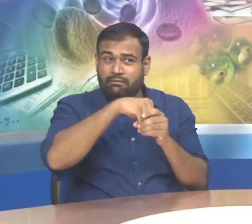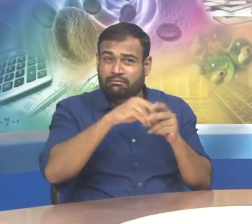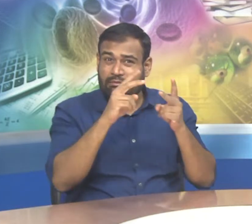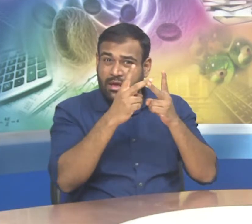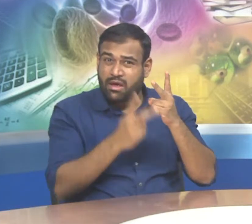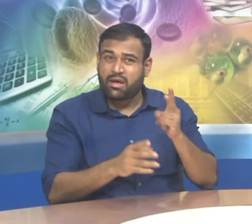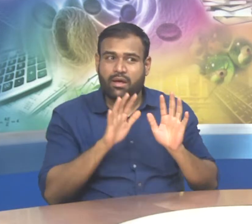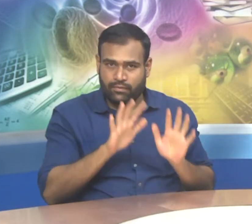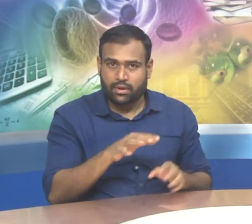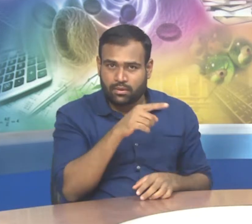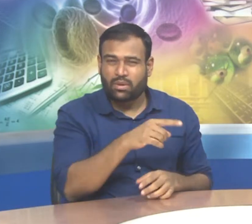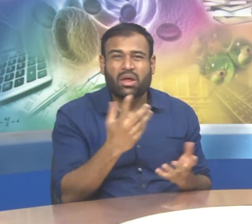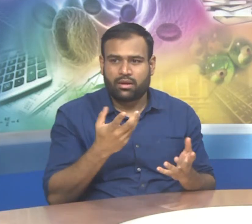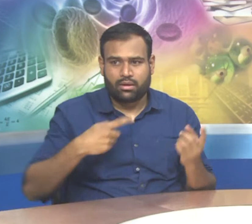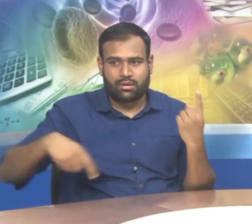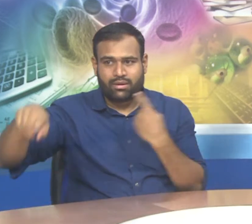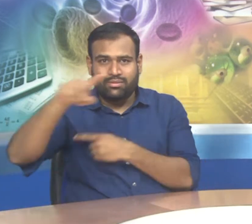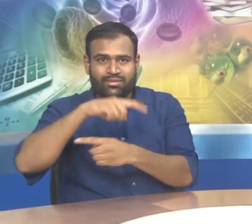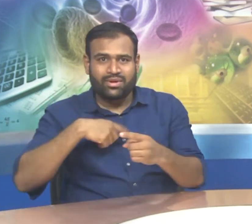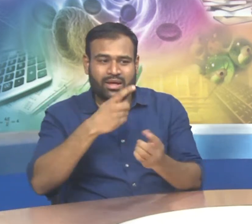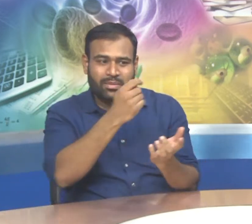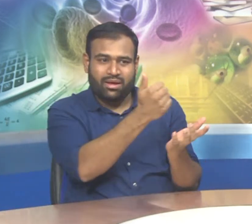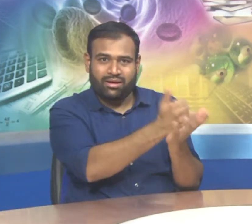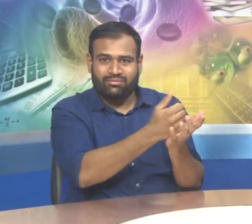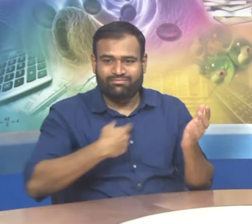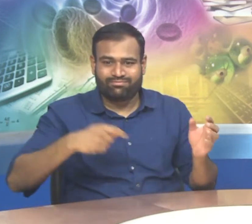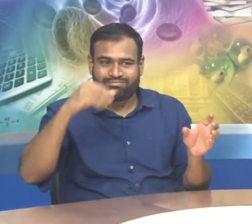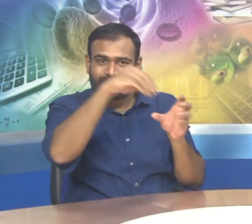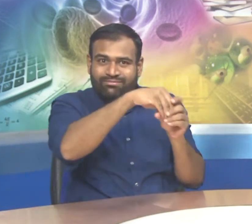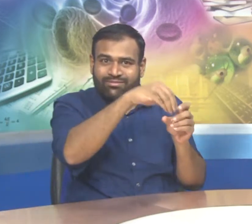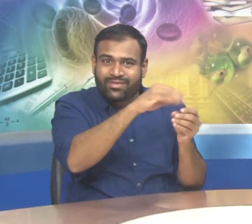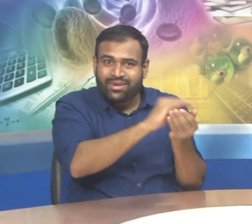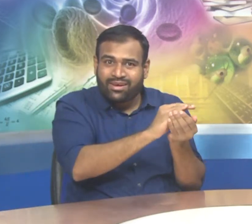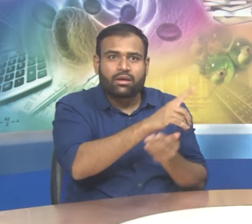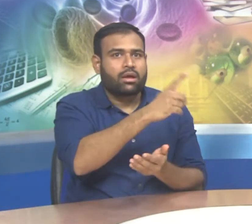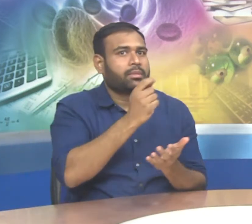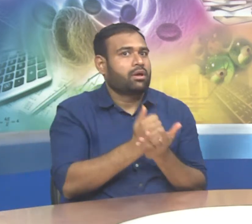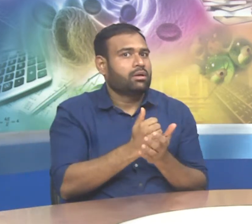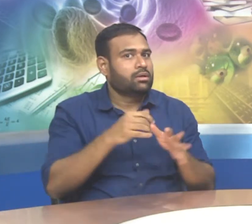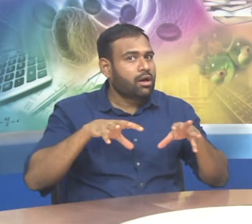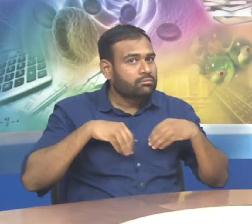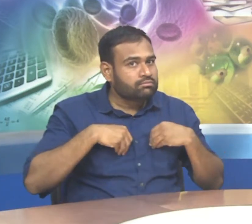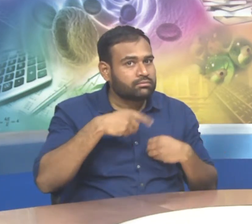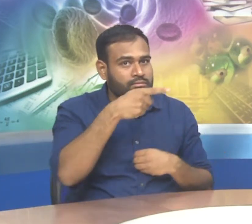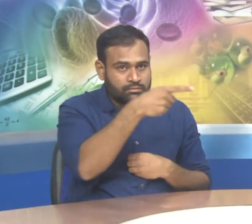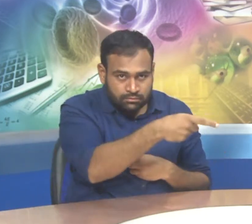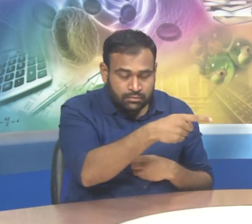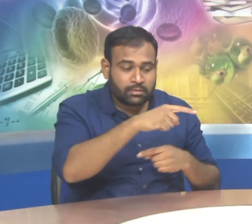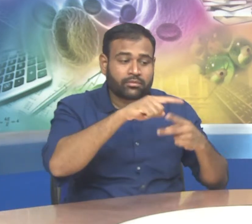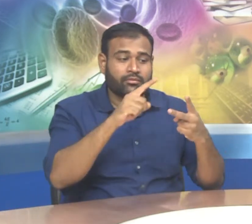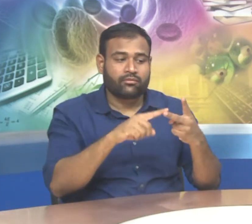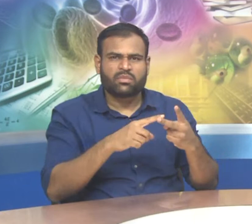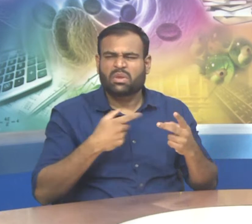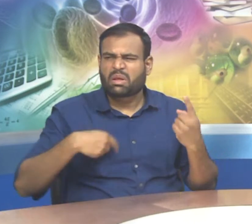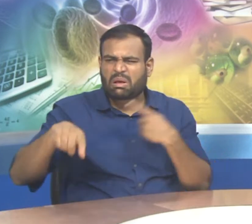Let us begin with the word banking. Banking as an activity, it involves acceptance of the